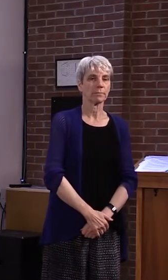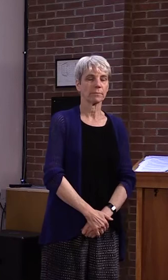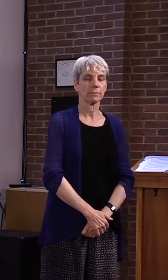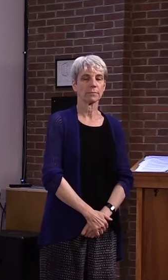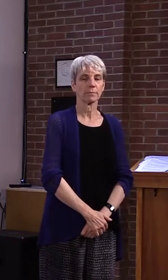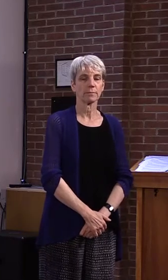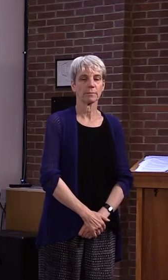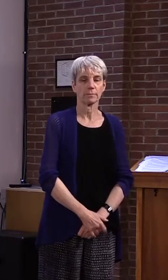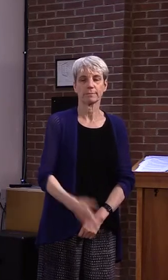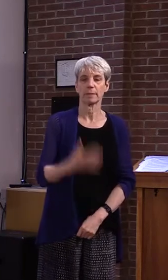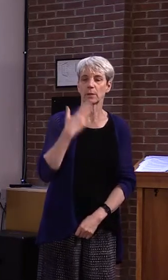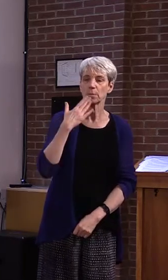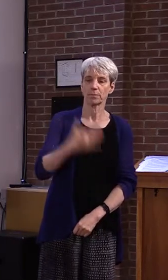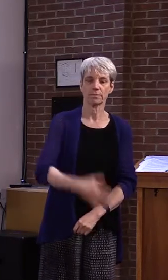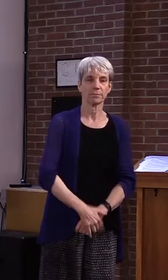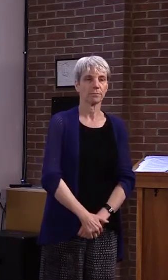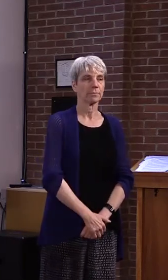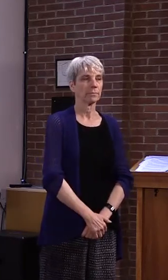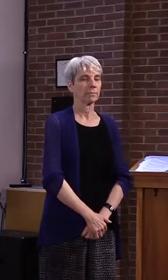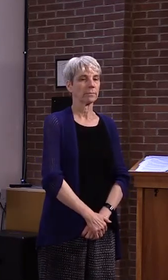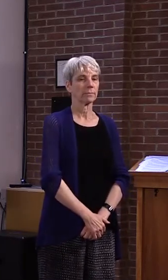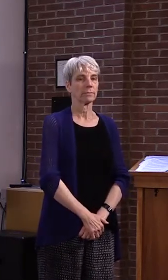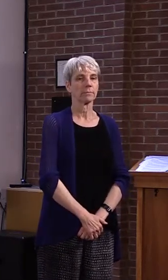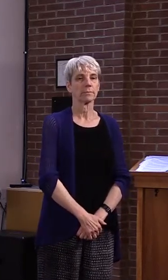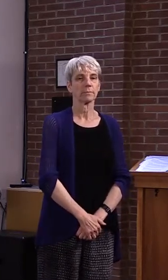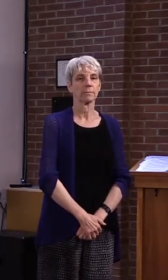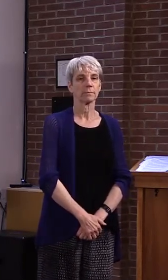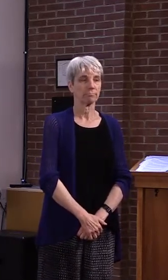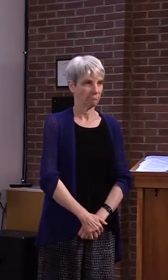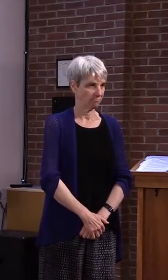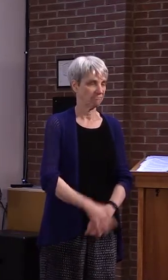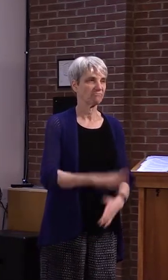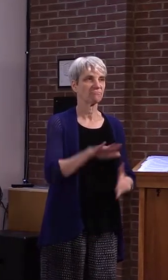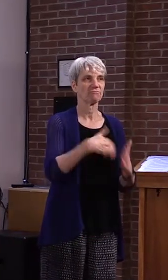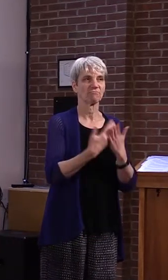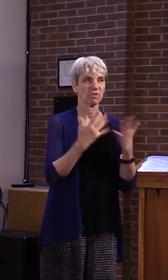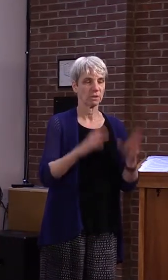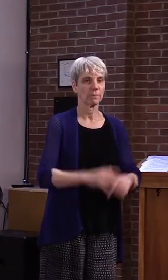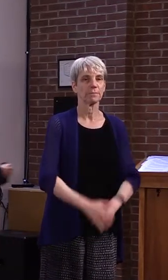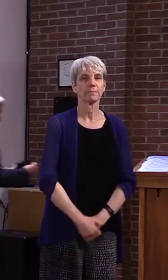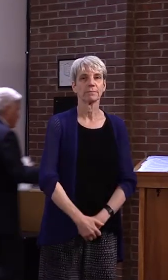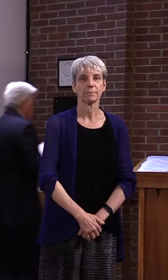Very good. Thank you very much. Thank you. That's